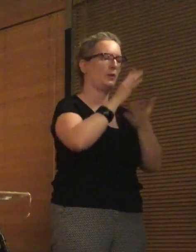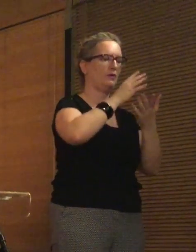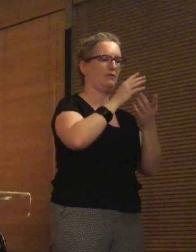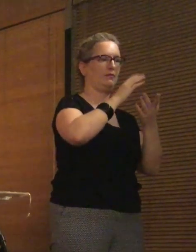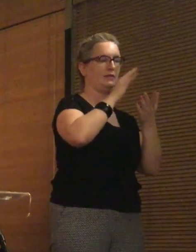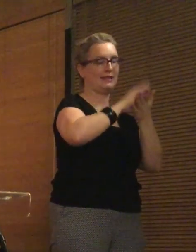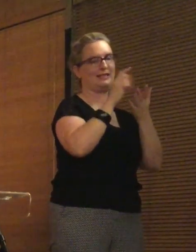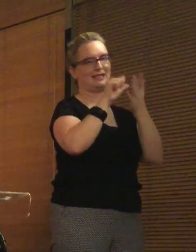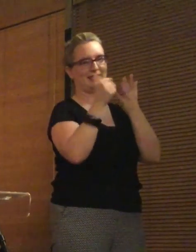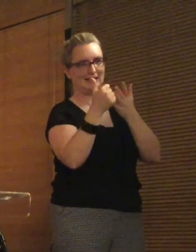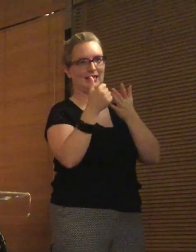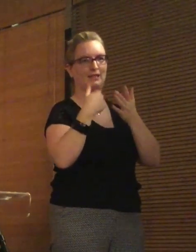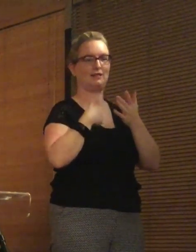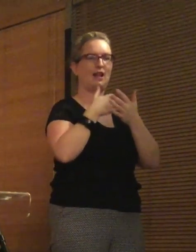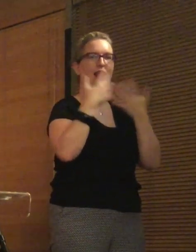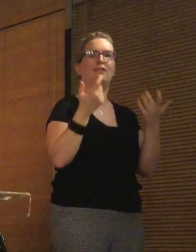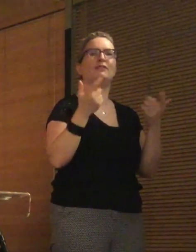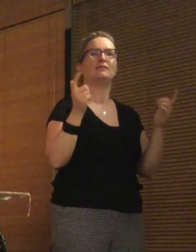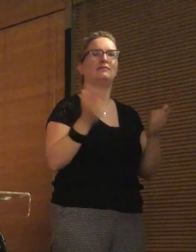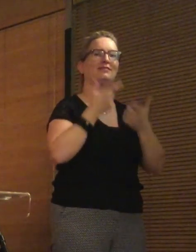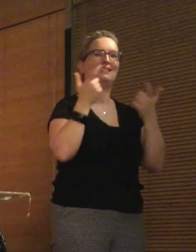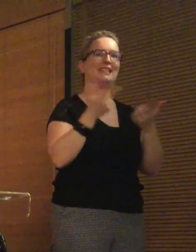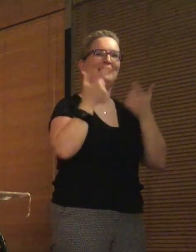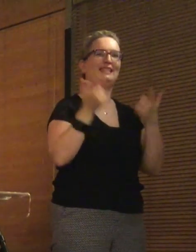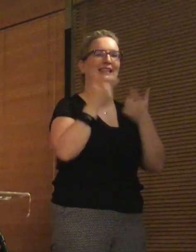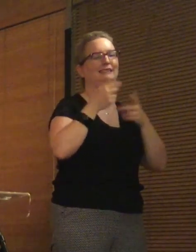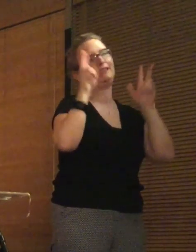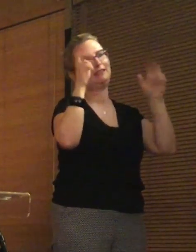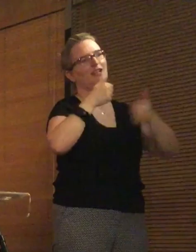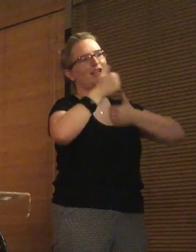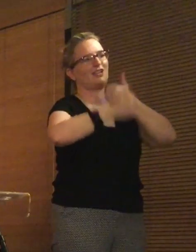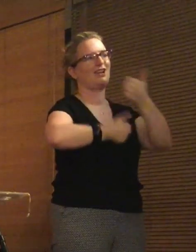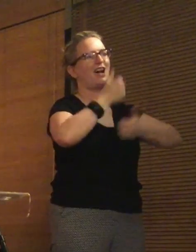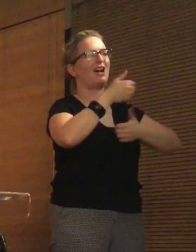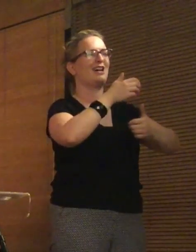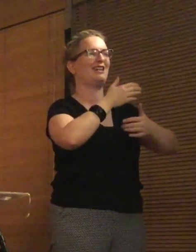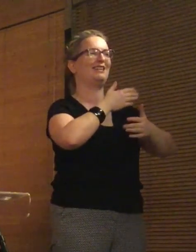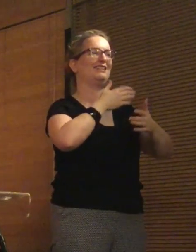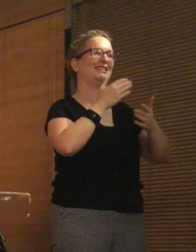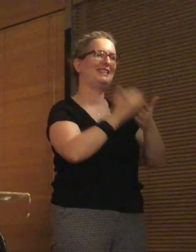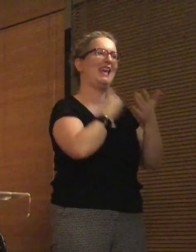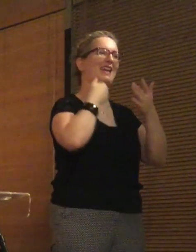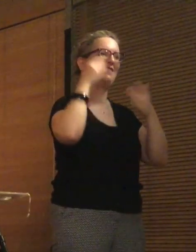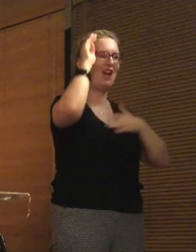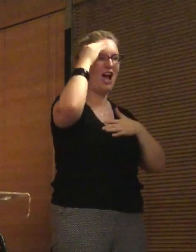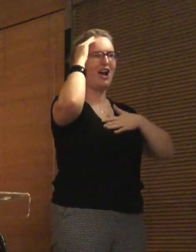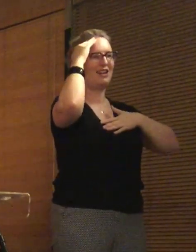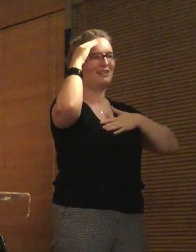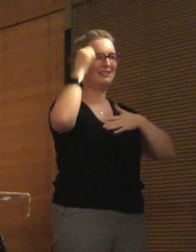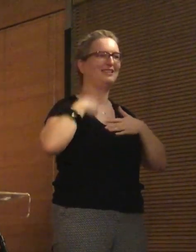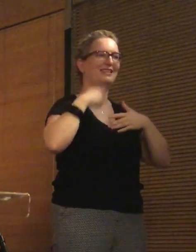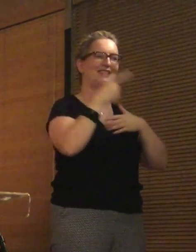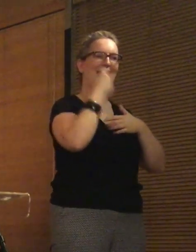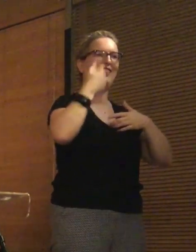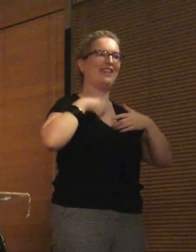they gave rousing renditions of God save Ireland, said the heroes, God save Ireland, said we all,